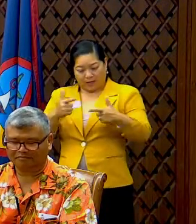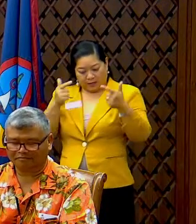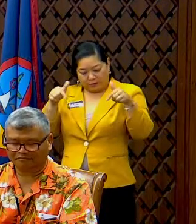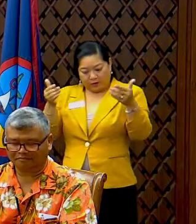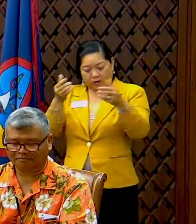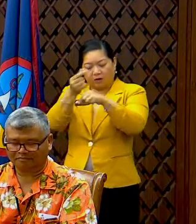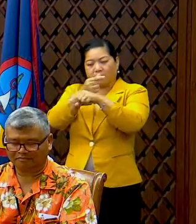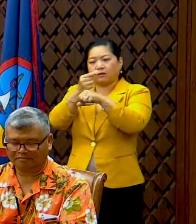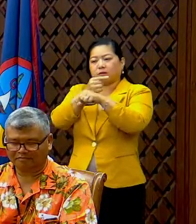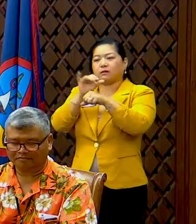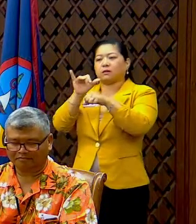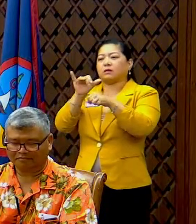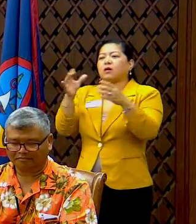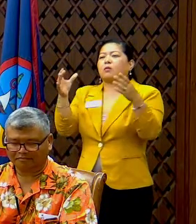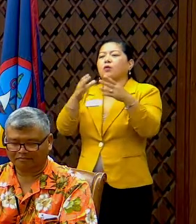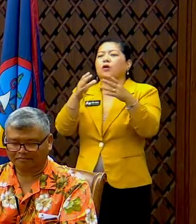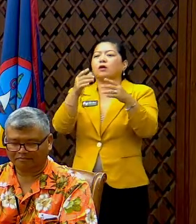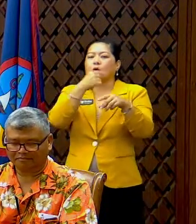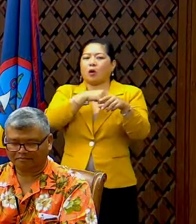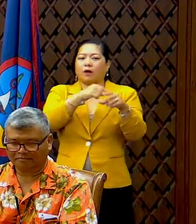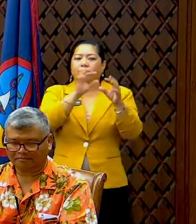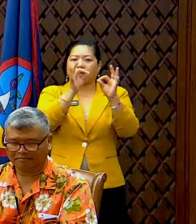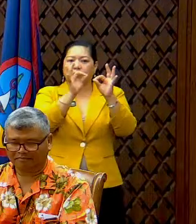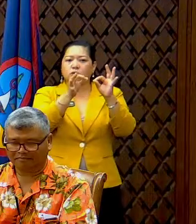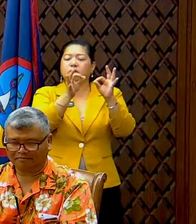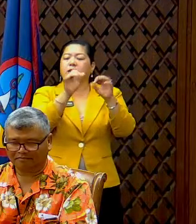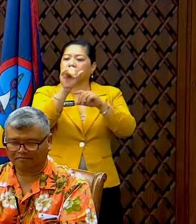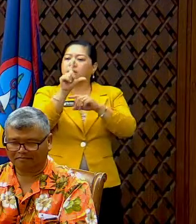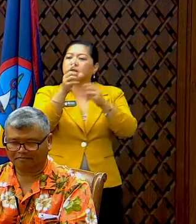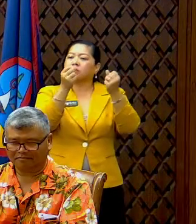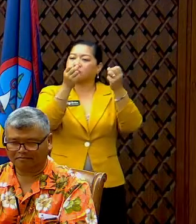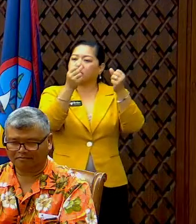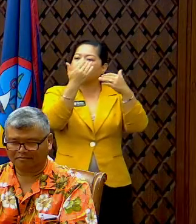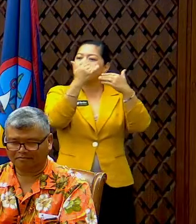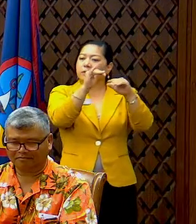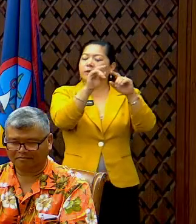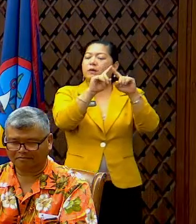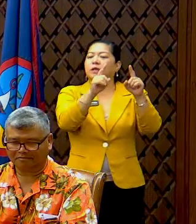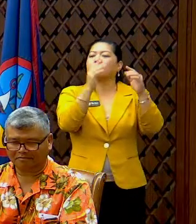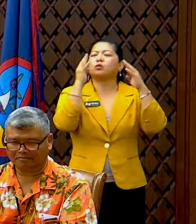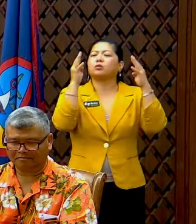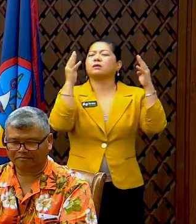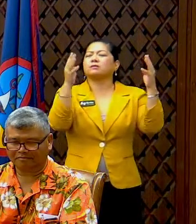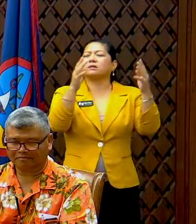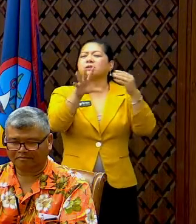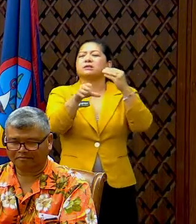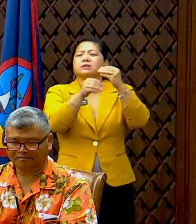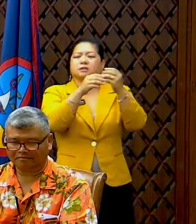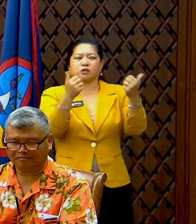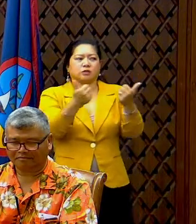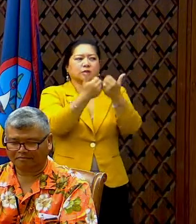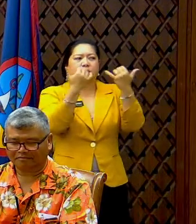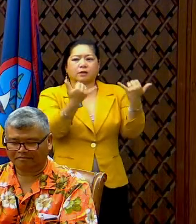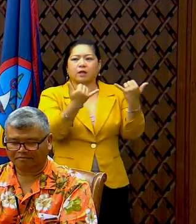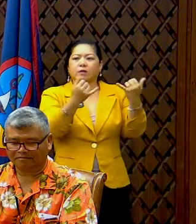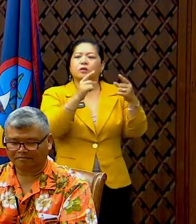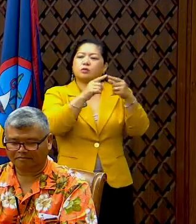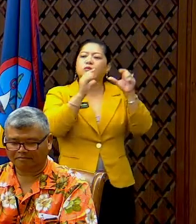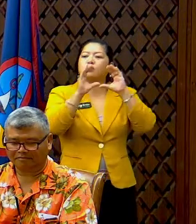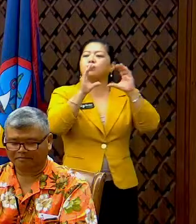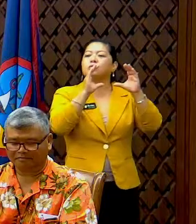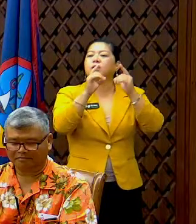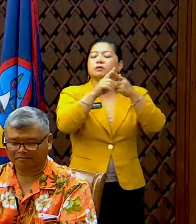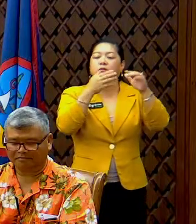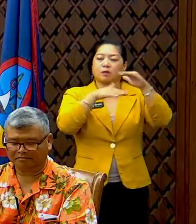Whereas the pool of qualified ASL interpreters on Guam remains limited, creating additional challenges to